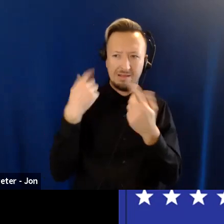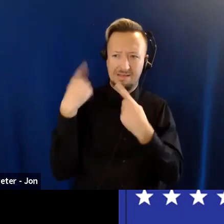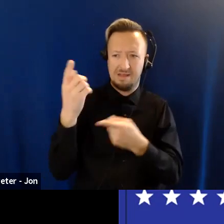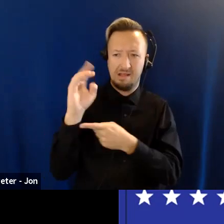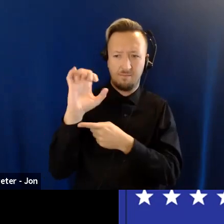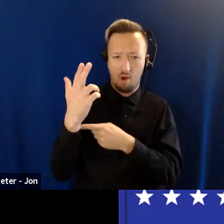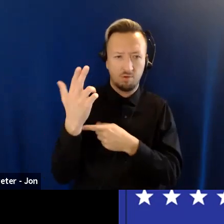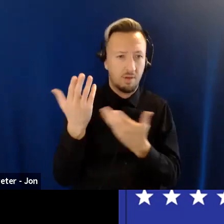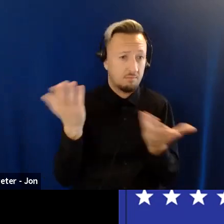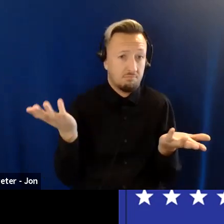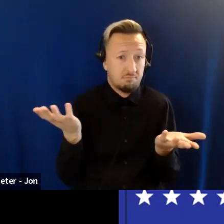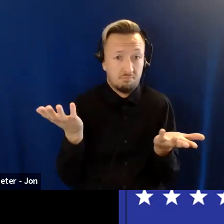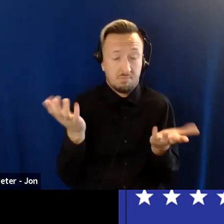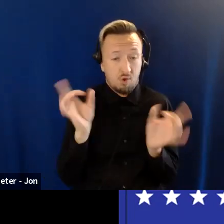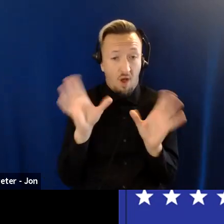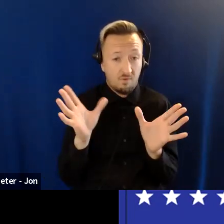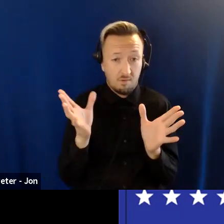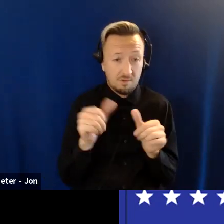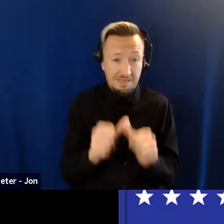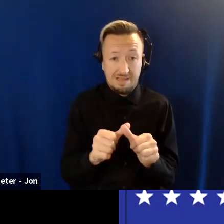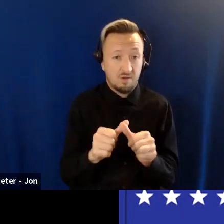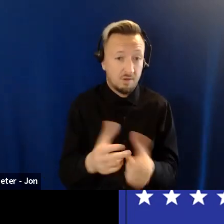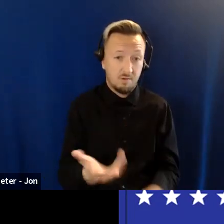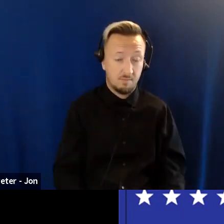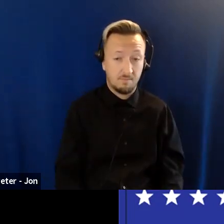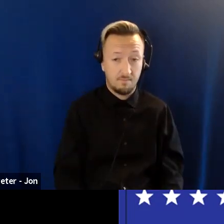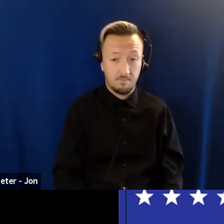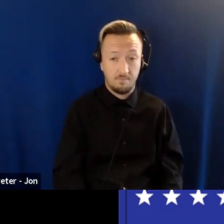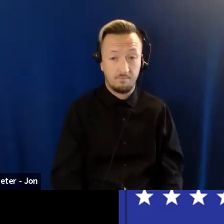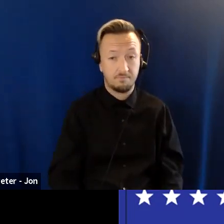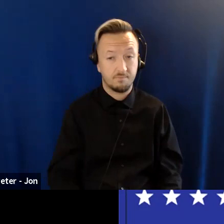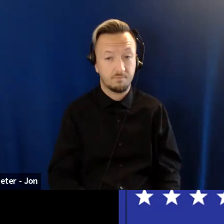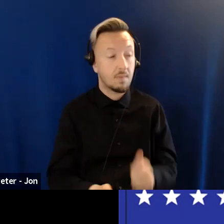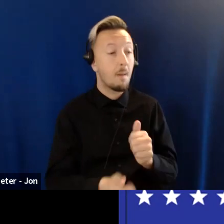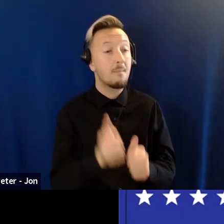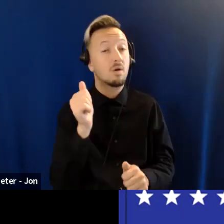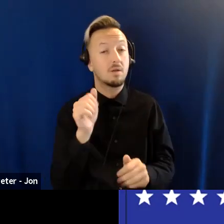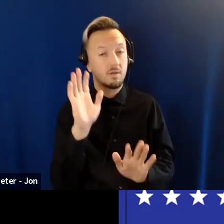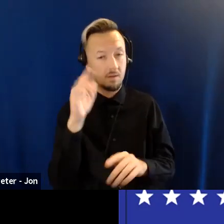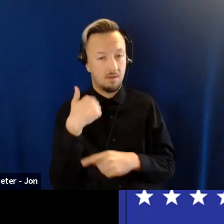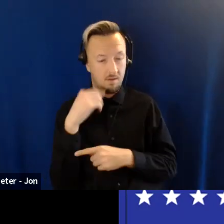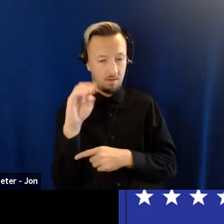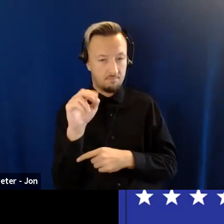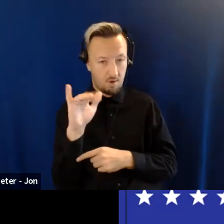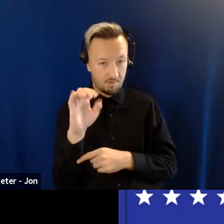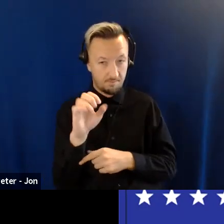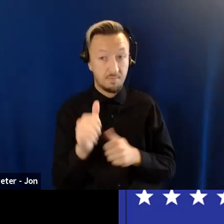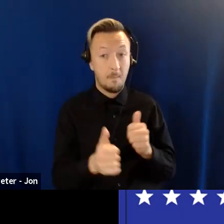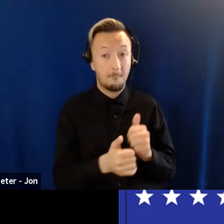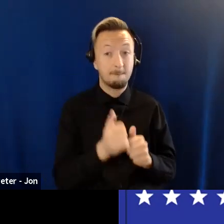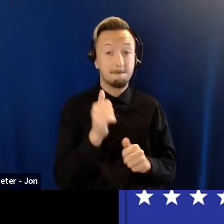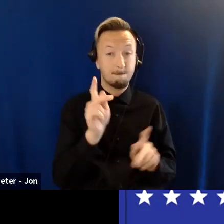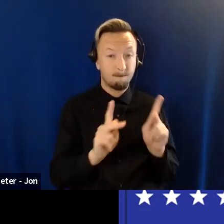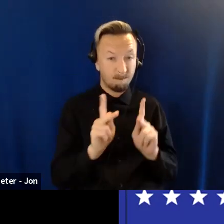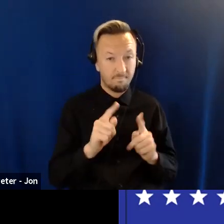and it's just been horrific and continues to be horrific. And most of these people, this is Marcy speaking, most of these people are